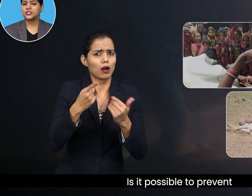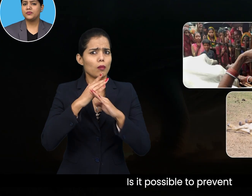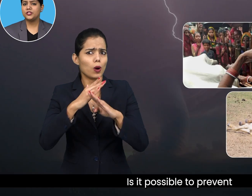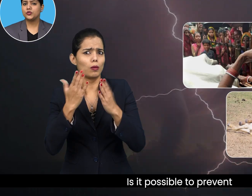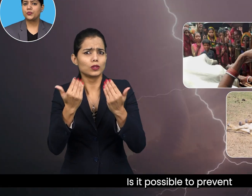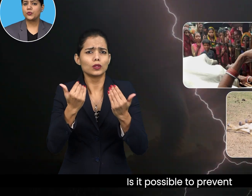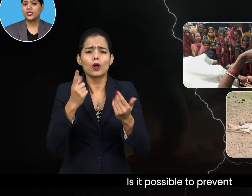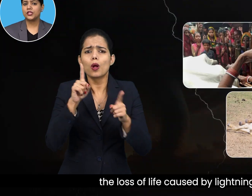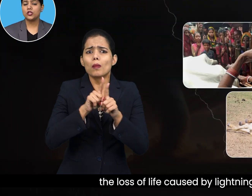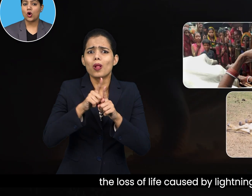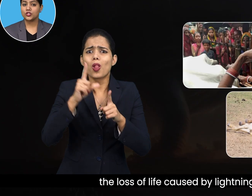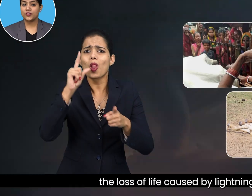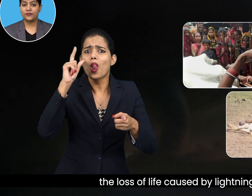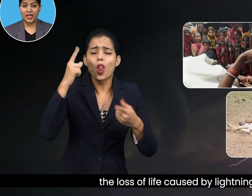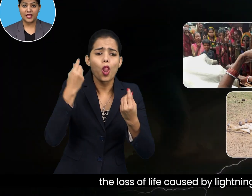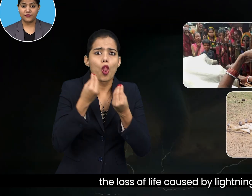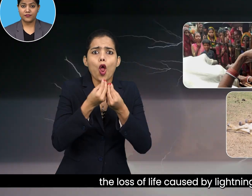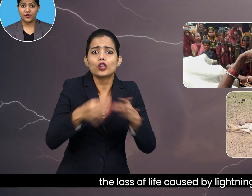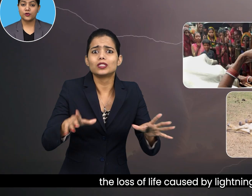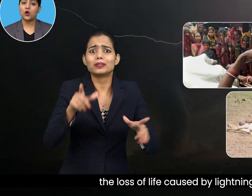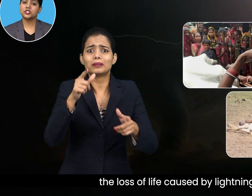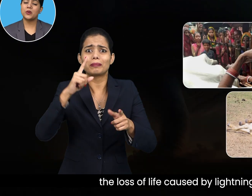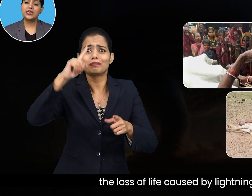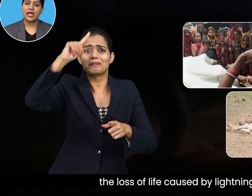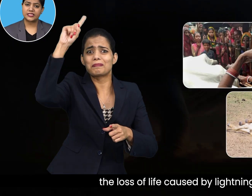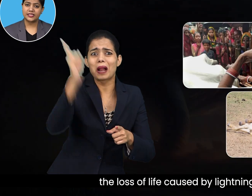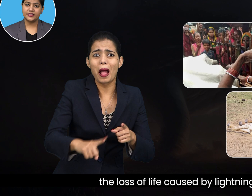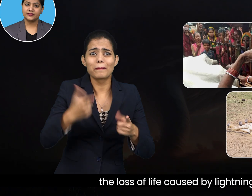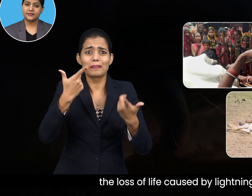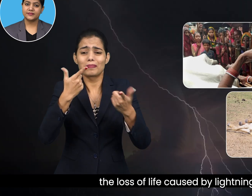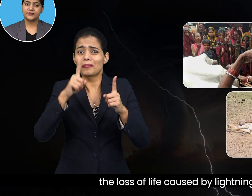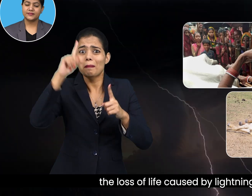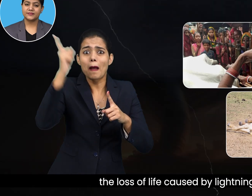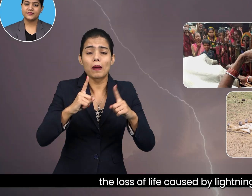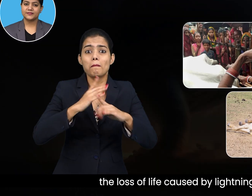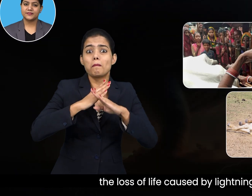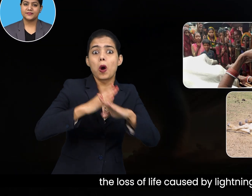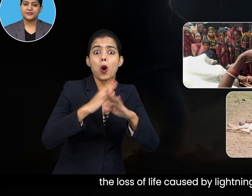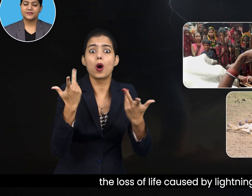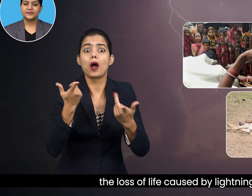it possible to prevent the loss of life caused by lightning?